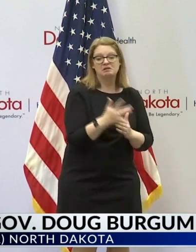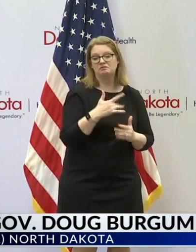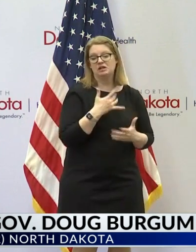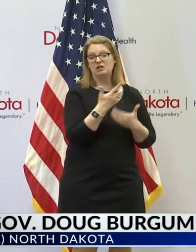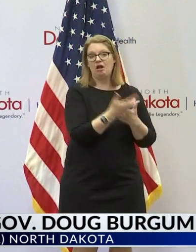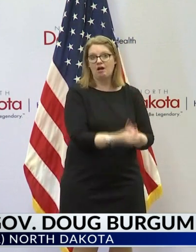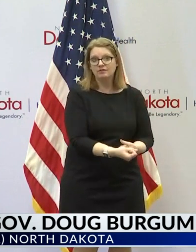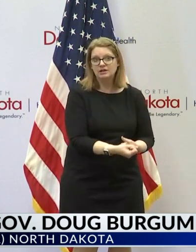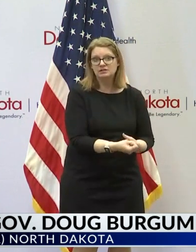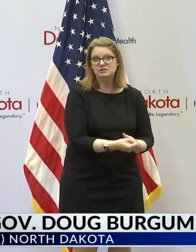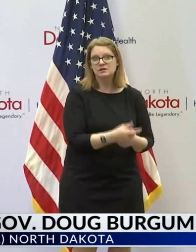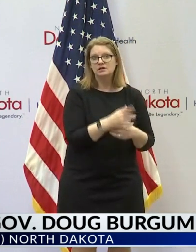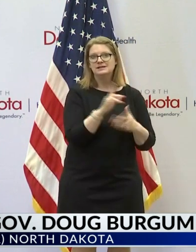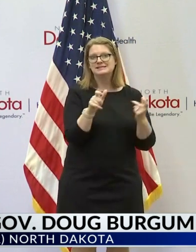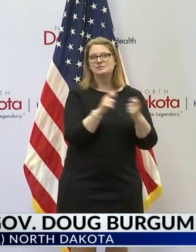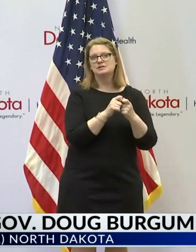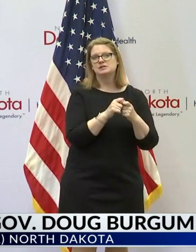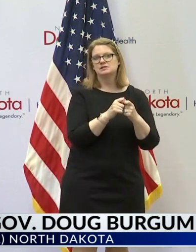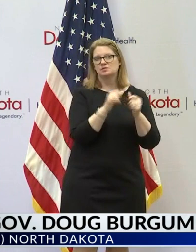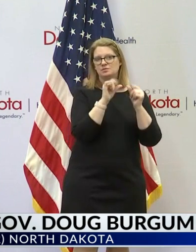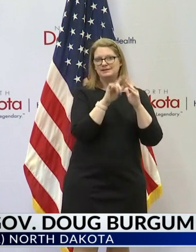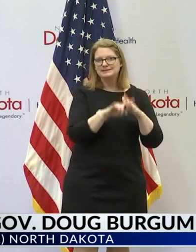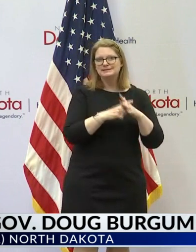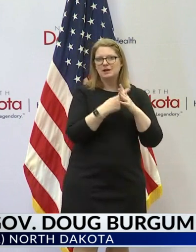and particularly as we head into summer and springtime,